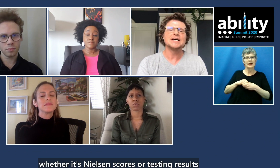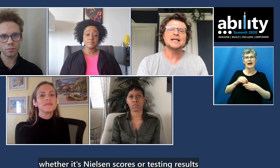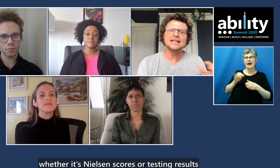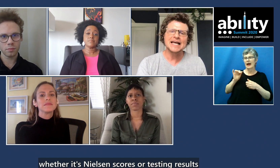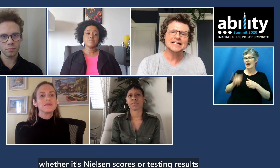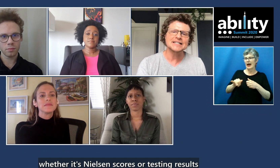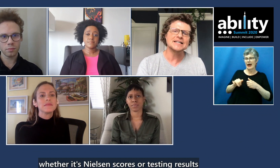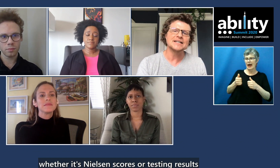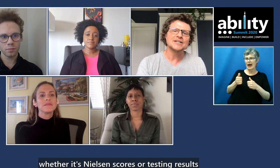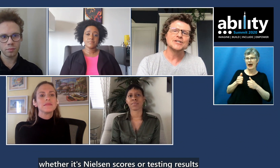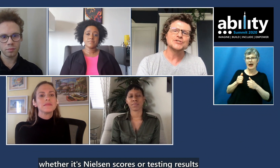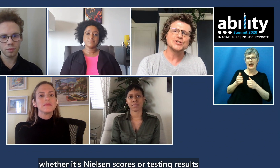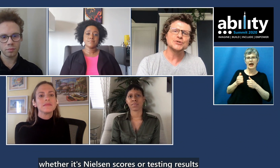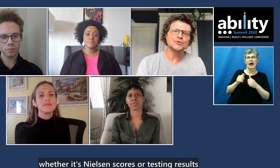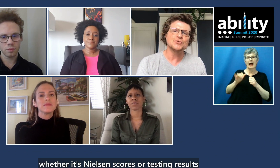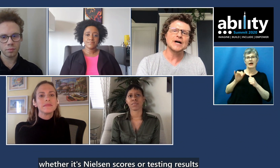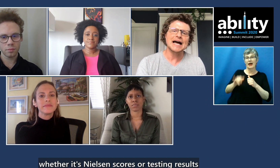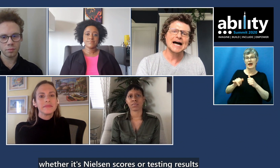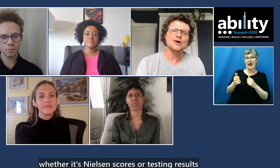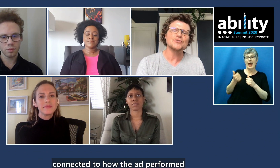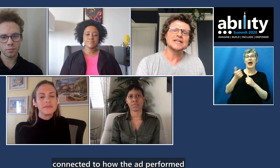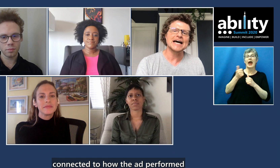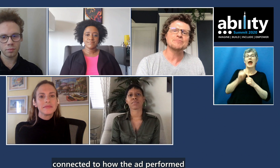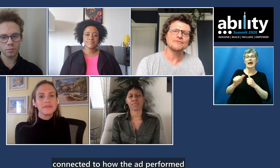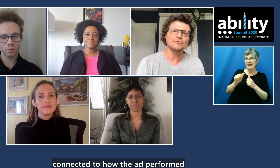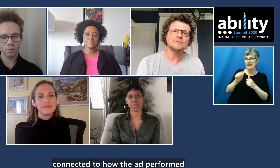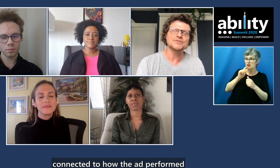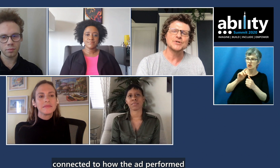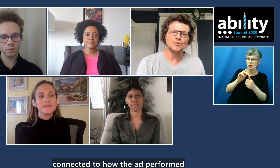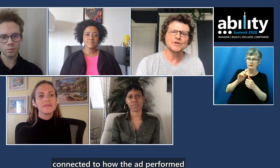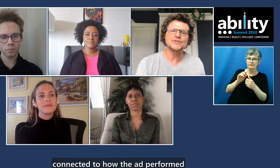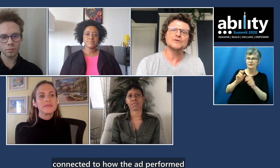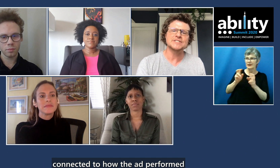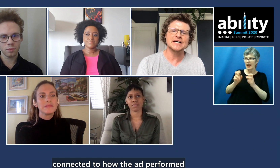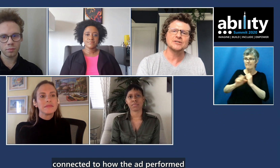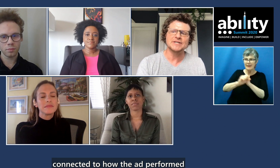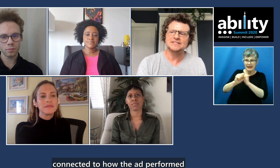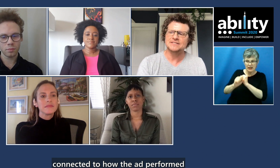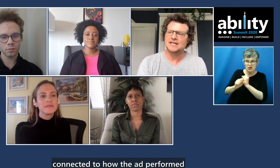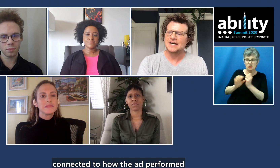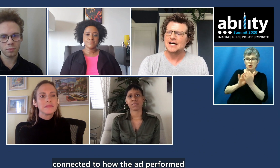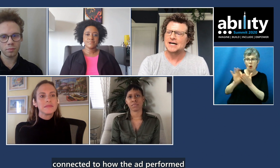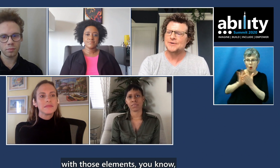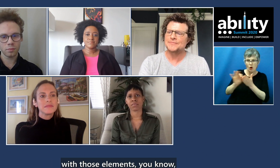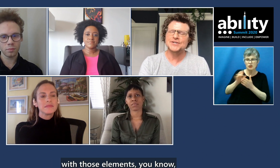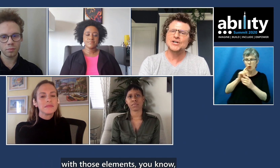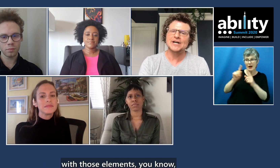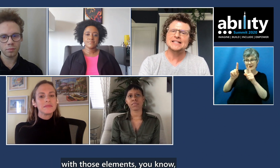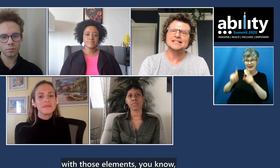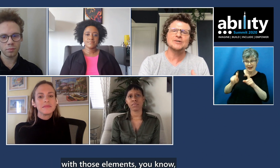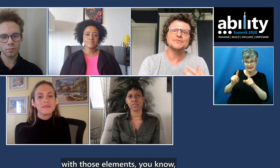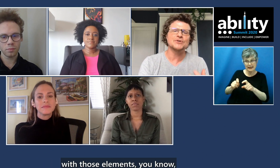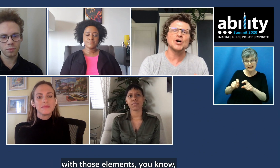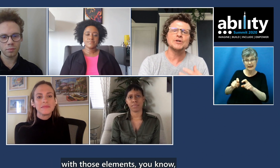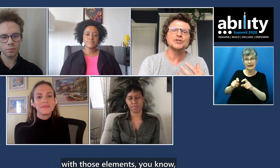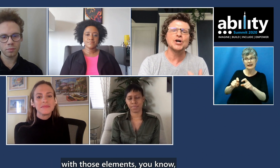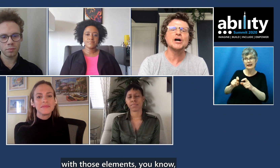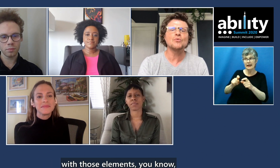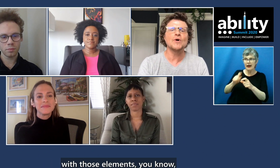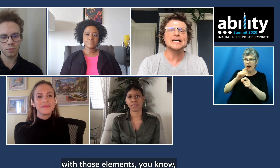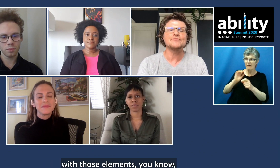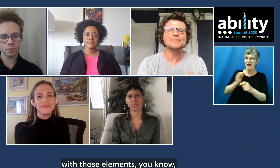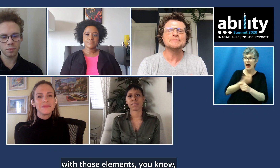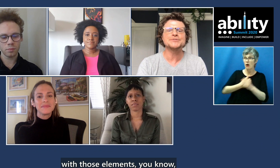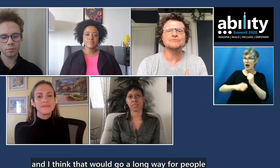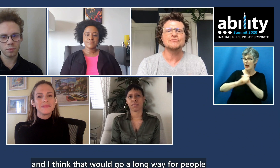results, connected to how the ad performed with those elements. And I think that would go a